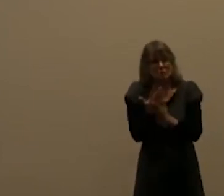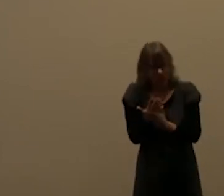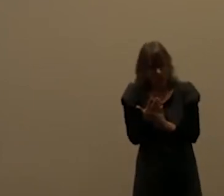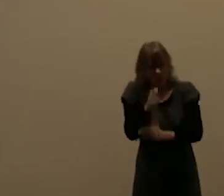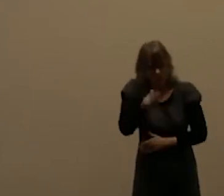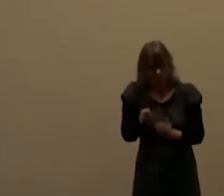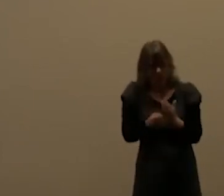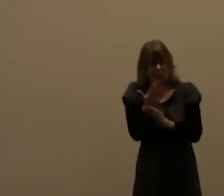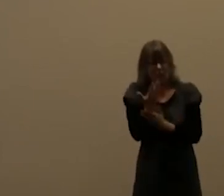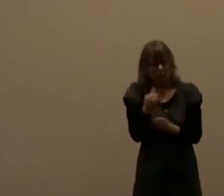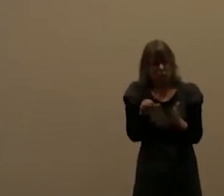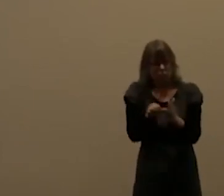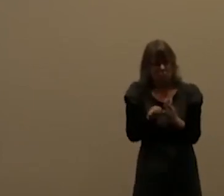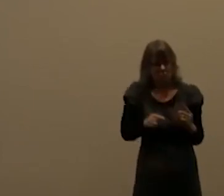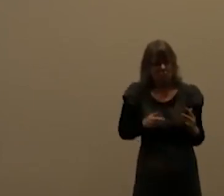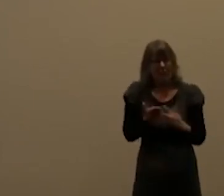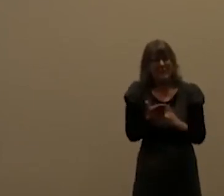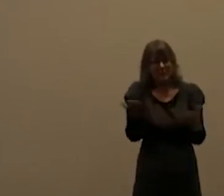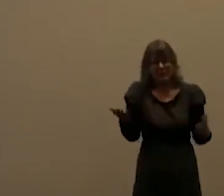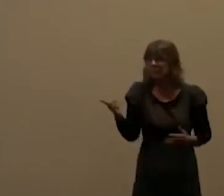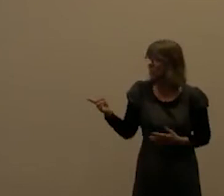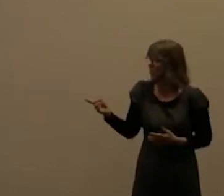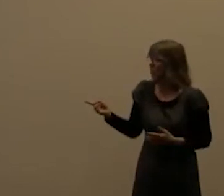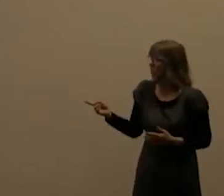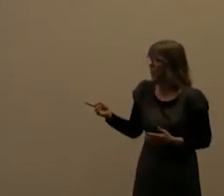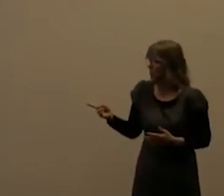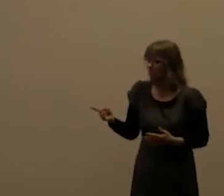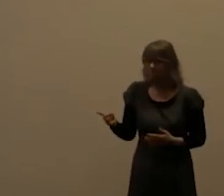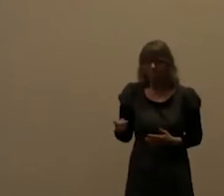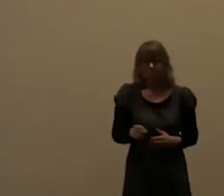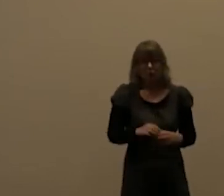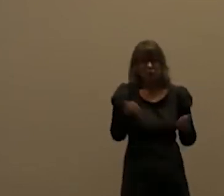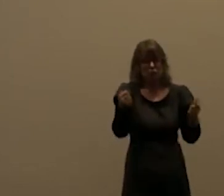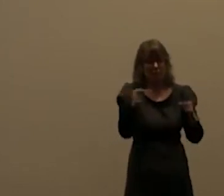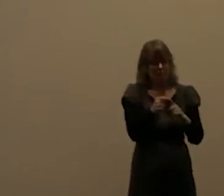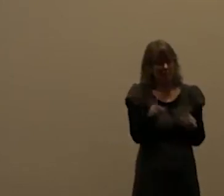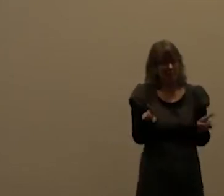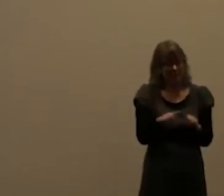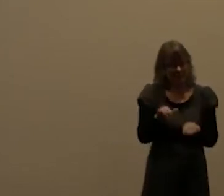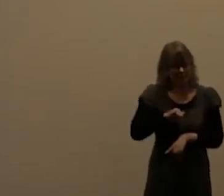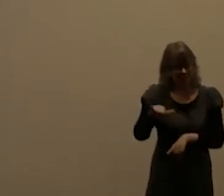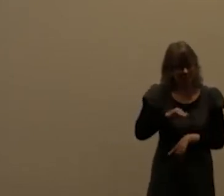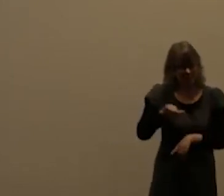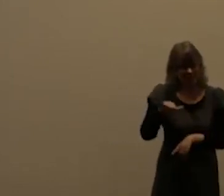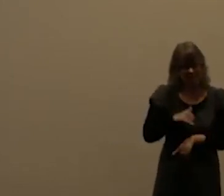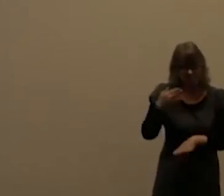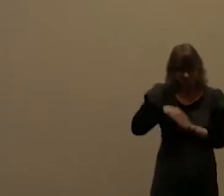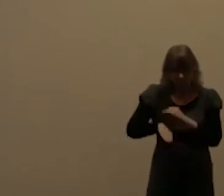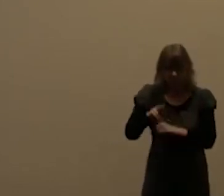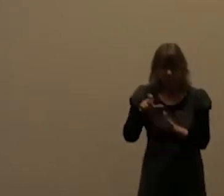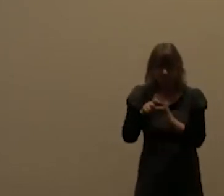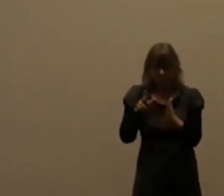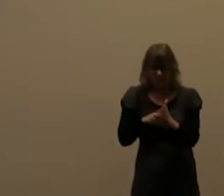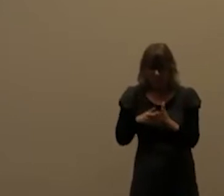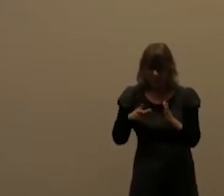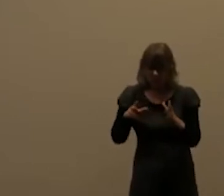Yeah, no, that's an excellent point there. I mean, I've witnessed that too. Like I've been there, lost an app that I was building because I clicked the wrong button. I